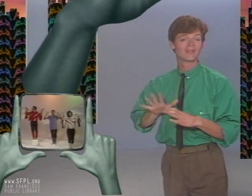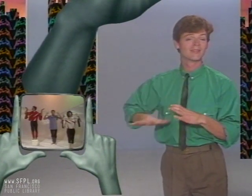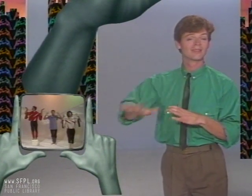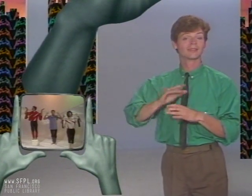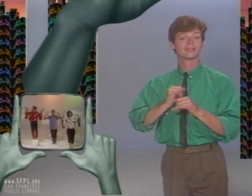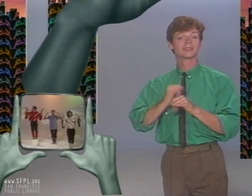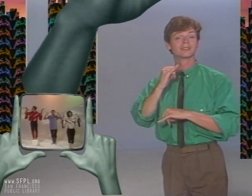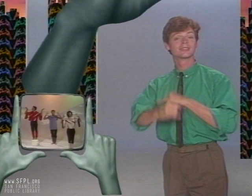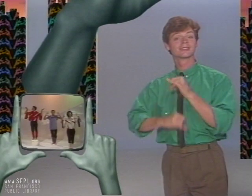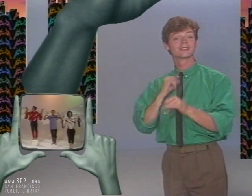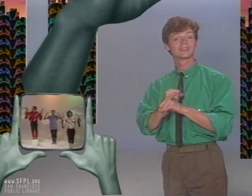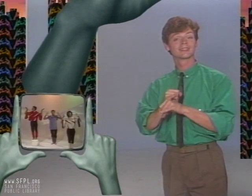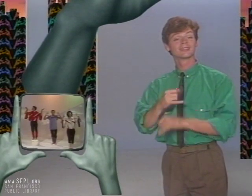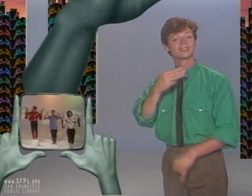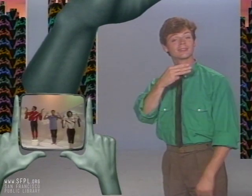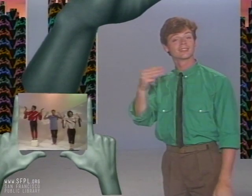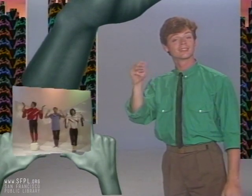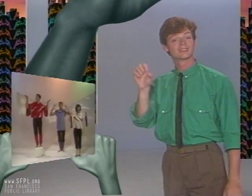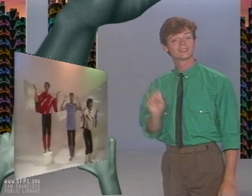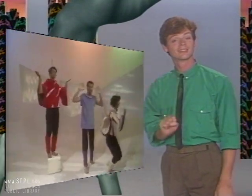deaf and hearing audiences.